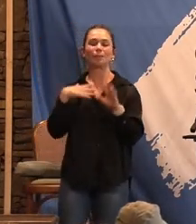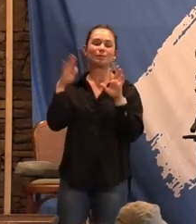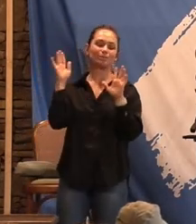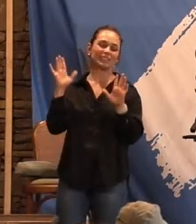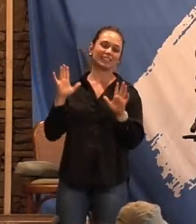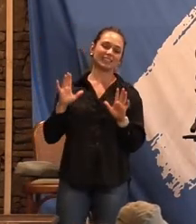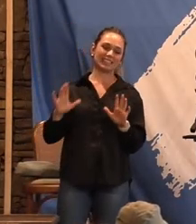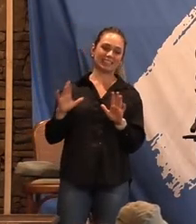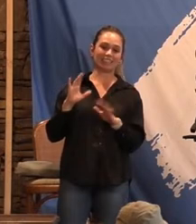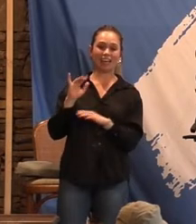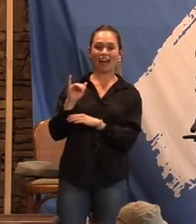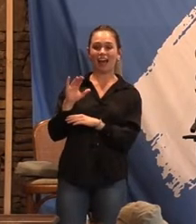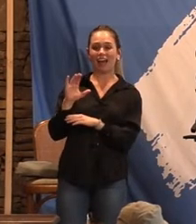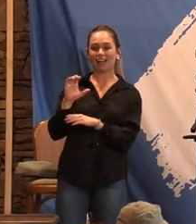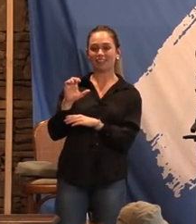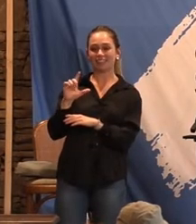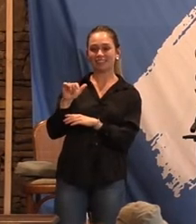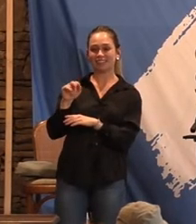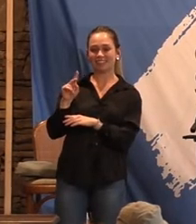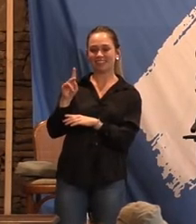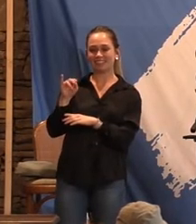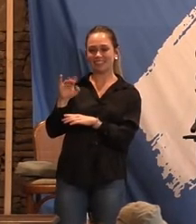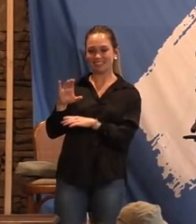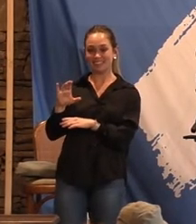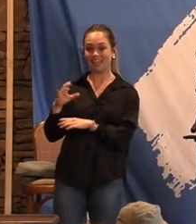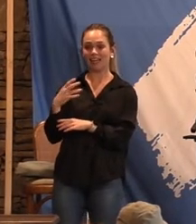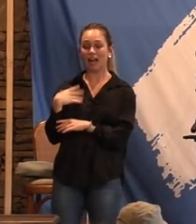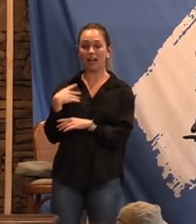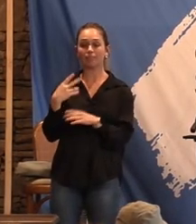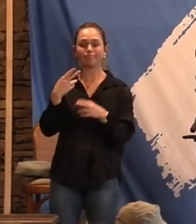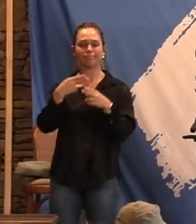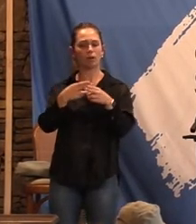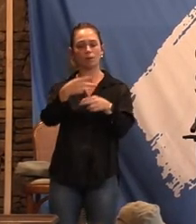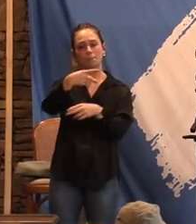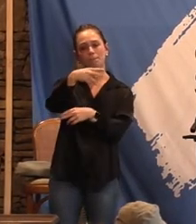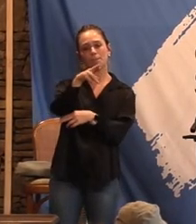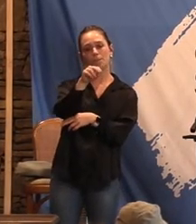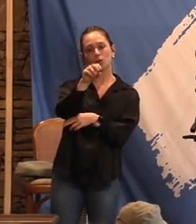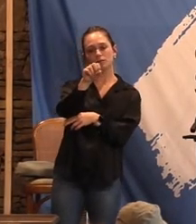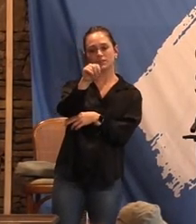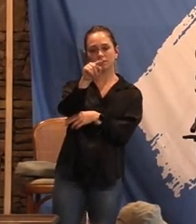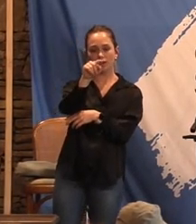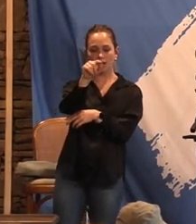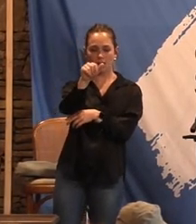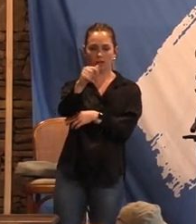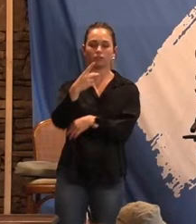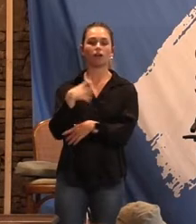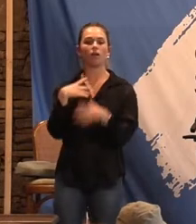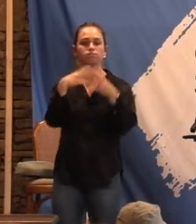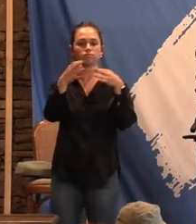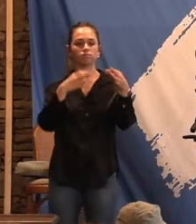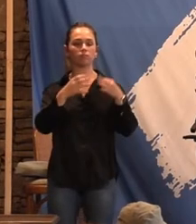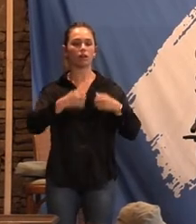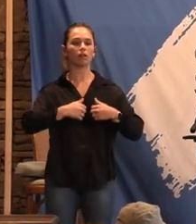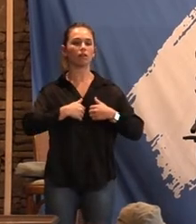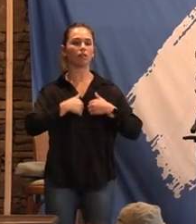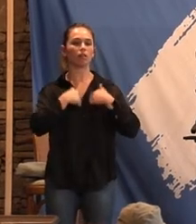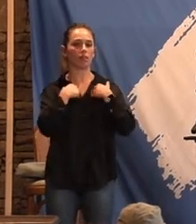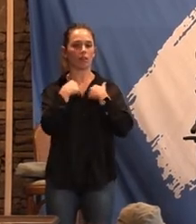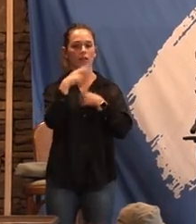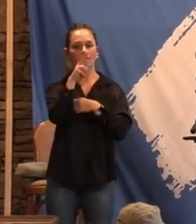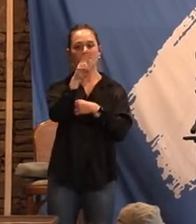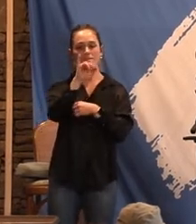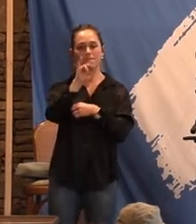magnificent Icelandic saga known as the Prose Edda. It told of life in the